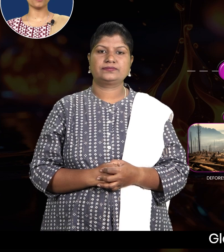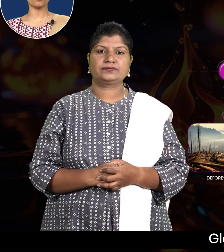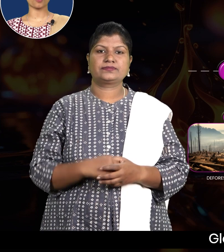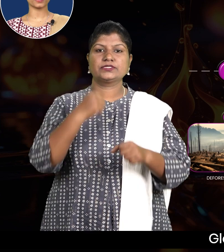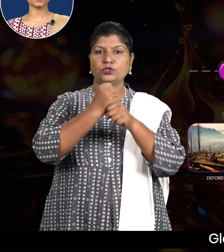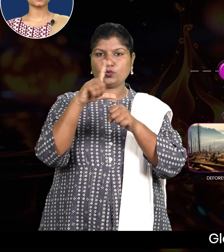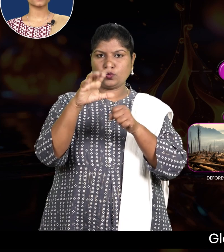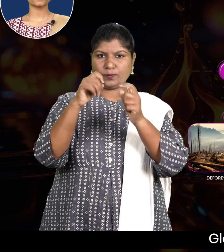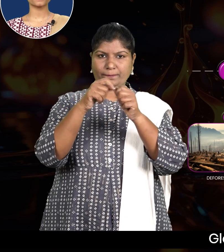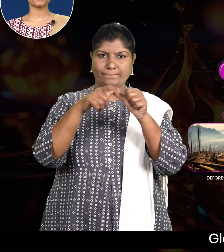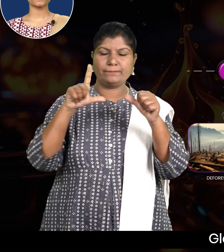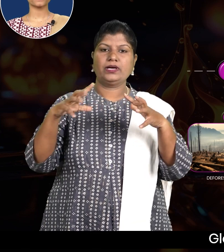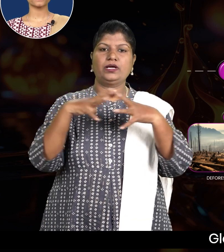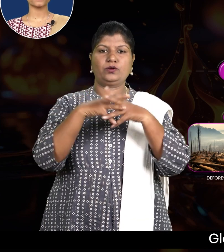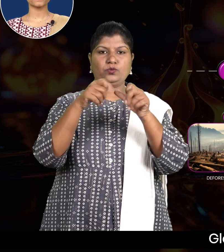global warming,